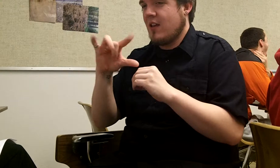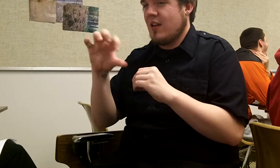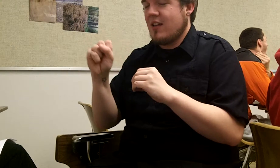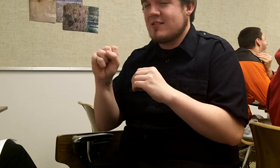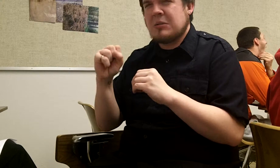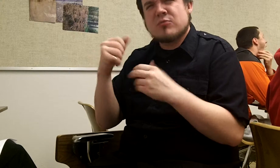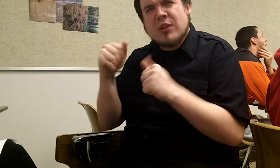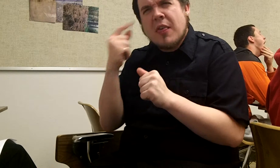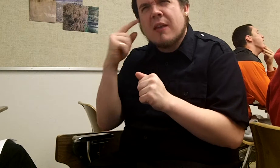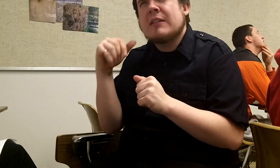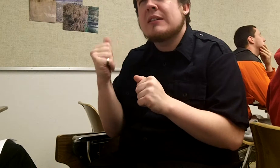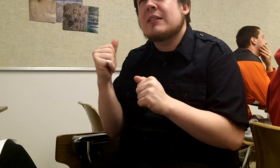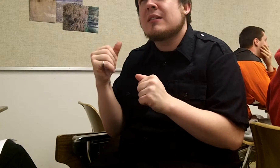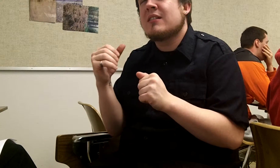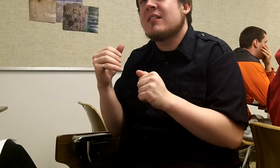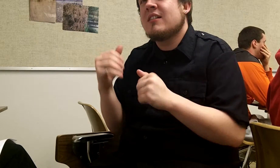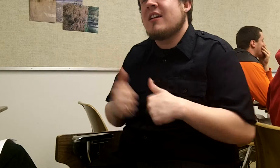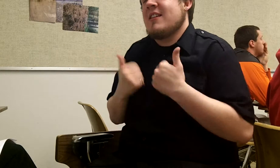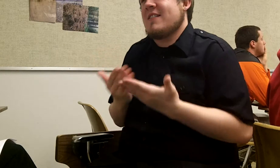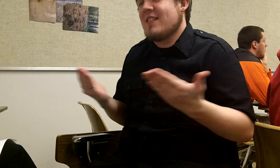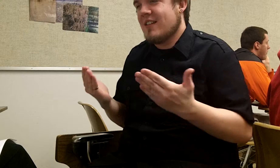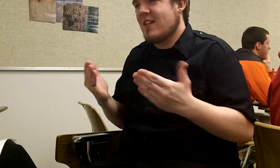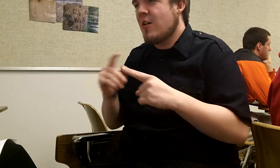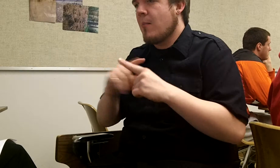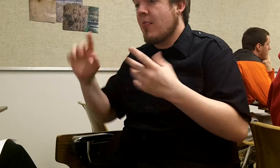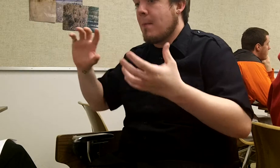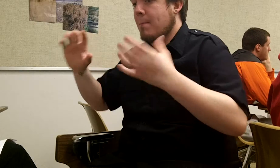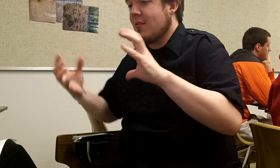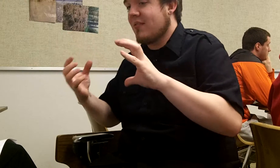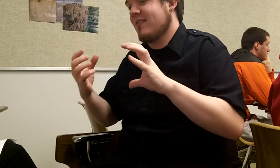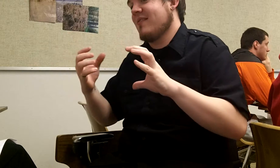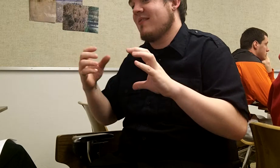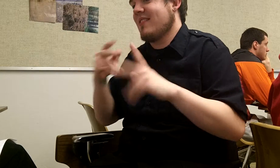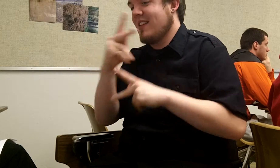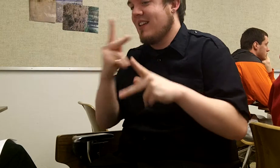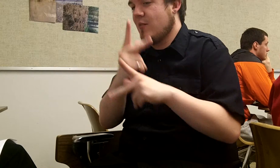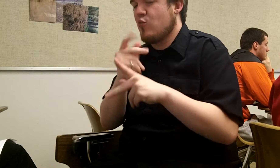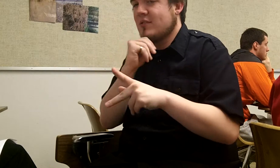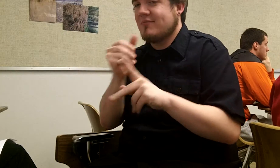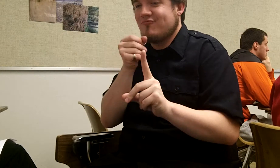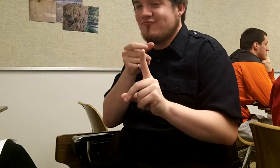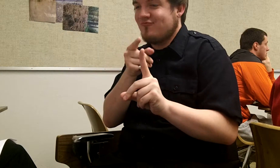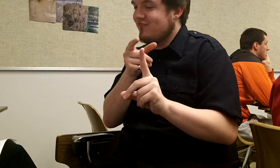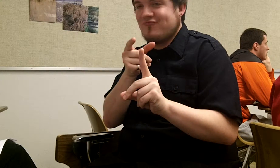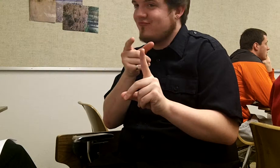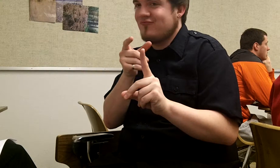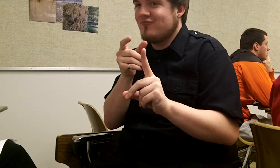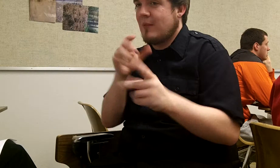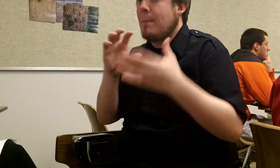what organism this was, but the mutant phenotype when this receptor protein wasn't working was that they had a very frizzled